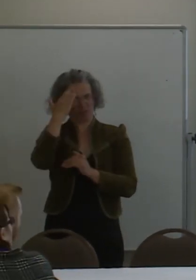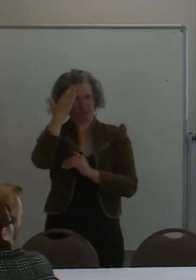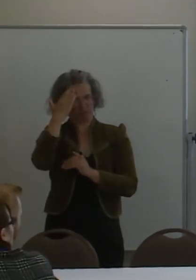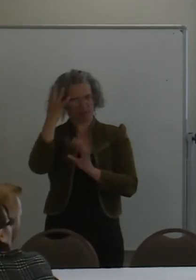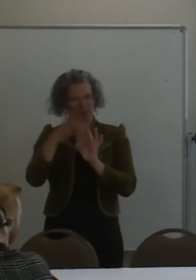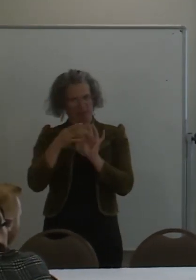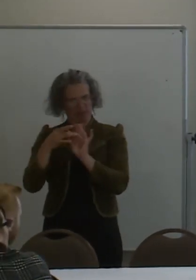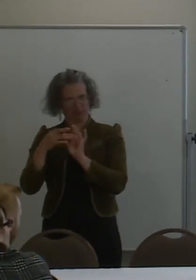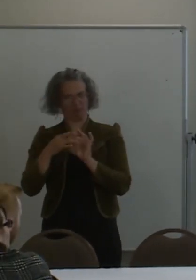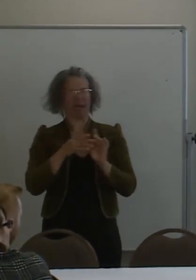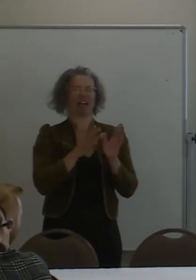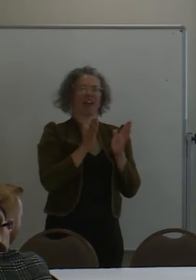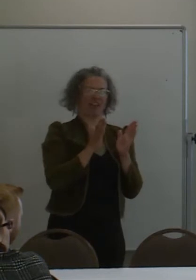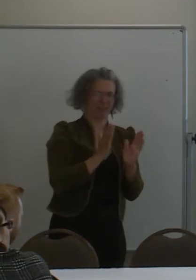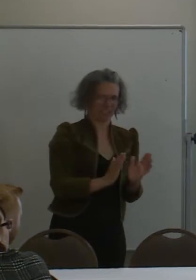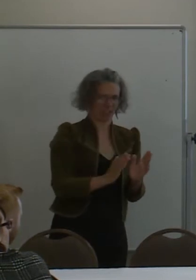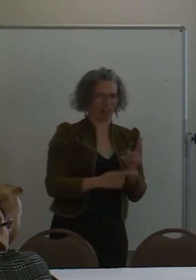collections, both digital and physical.